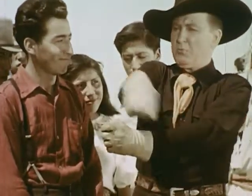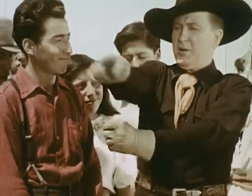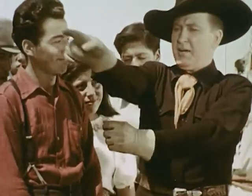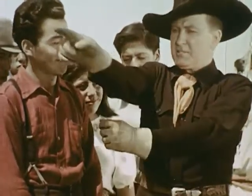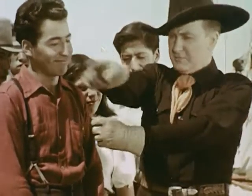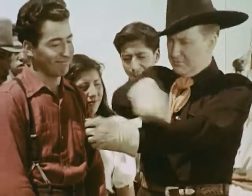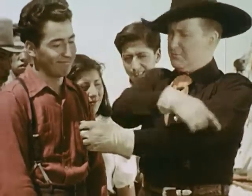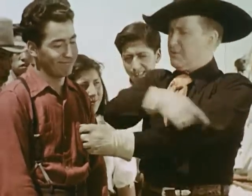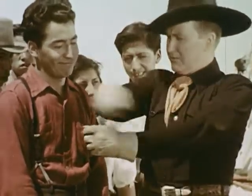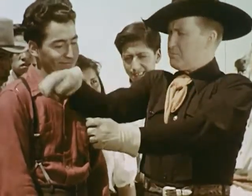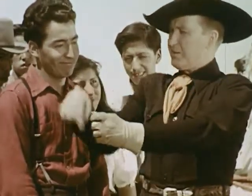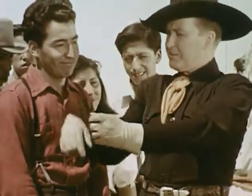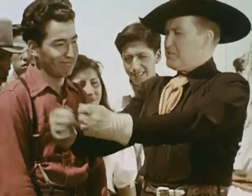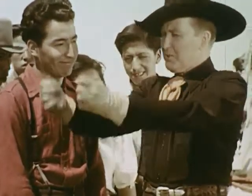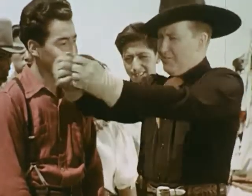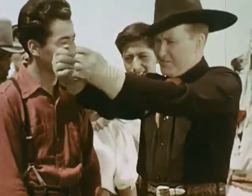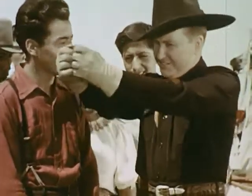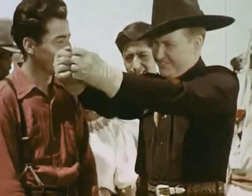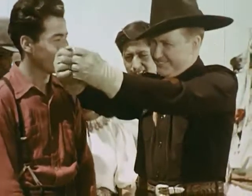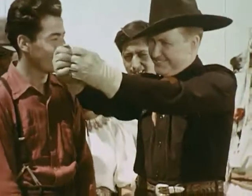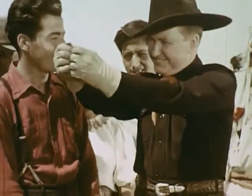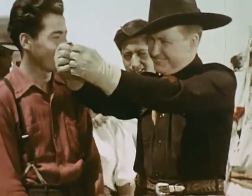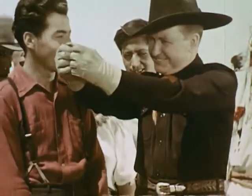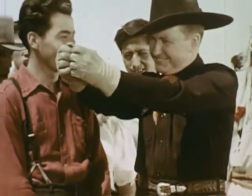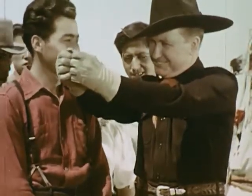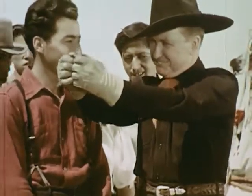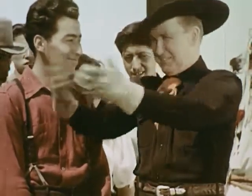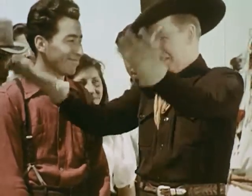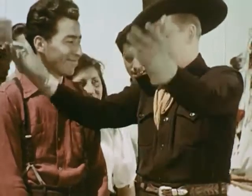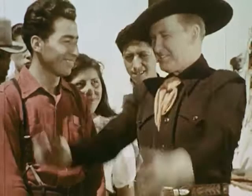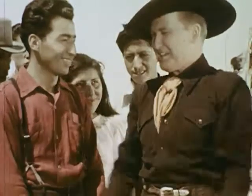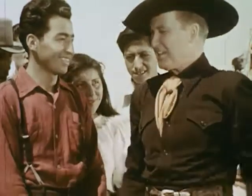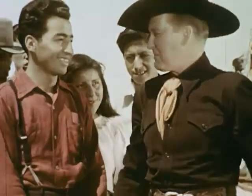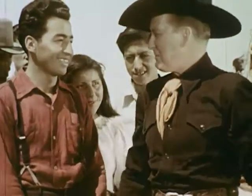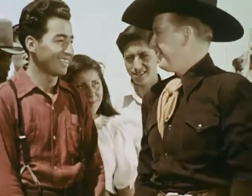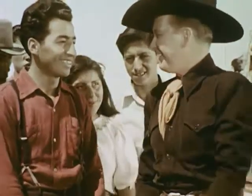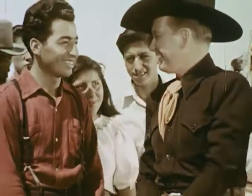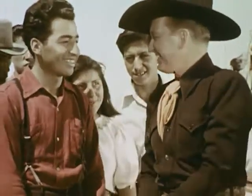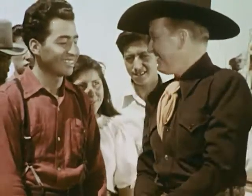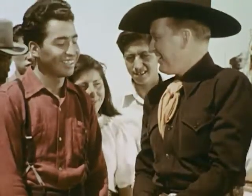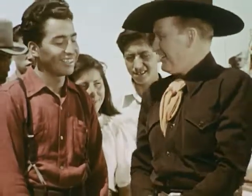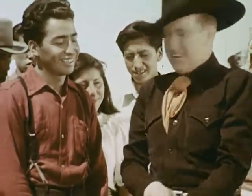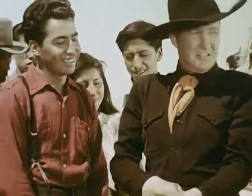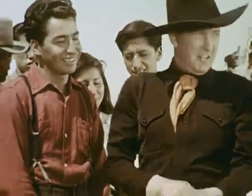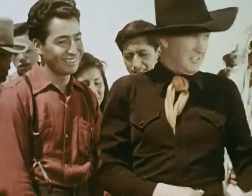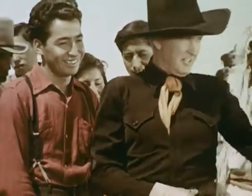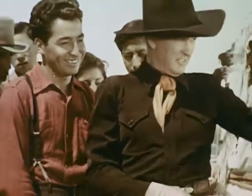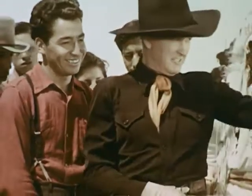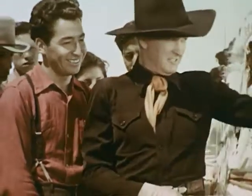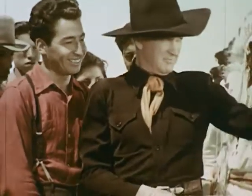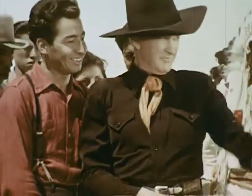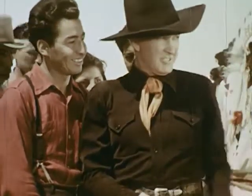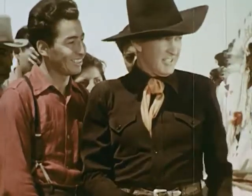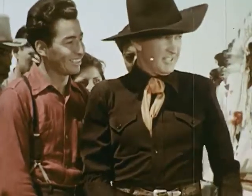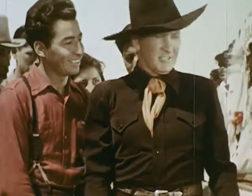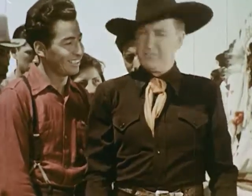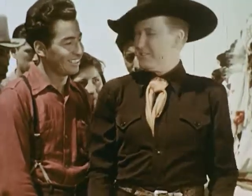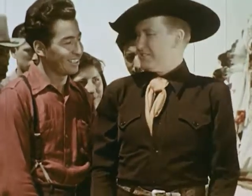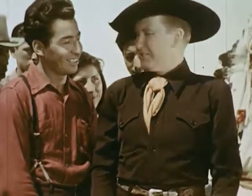walk past. They respected his privacy. That's how that sign came about. Now you take these visiting Indians, for instance,